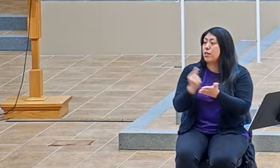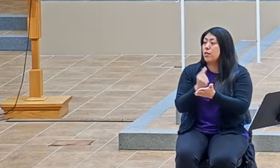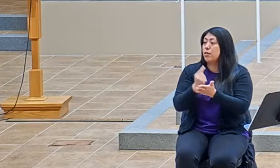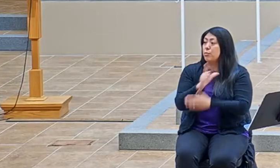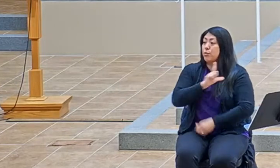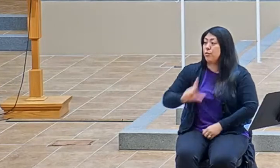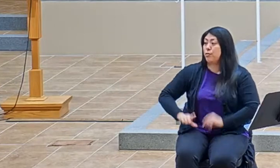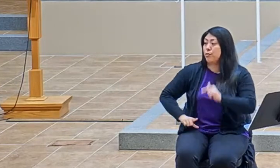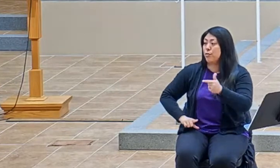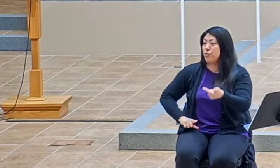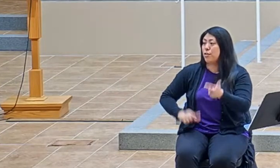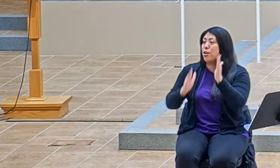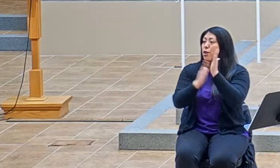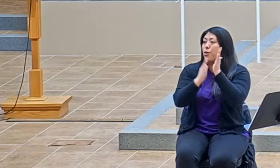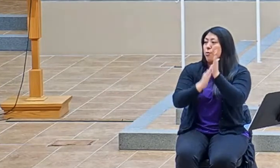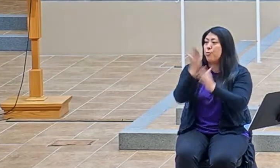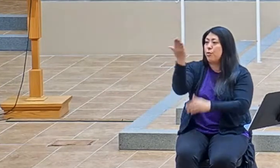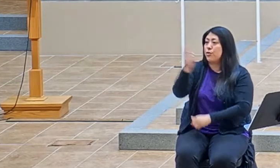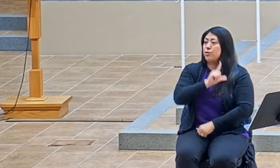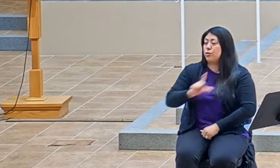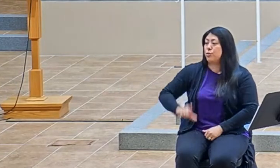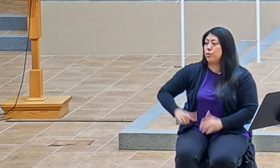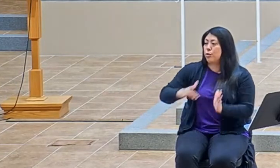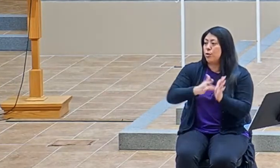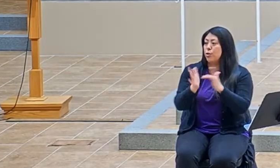The gospel of the Lord.